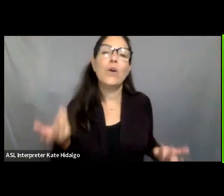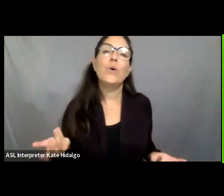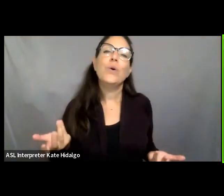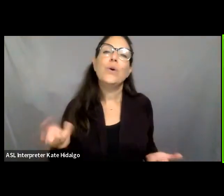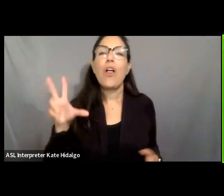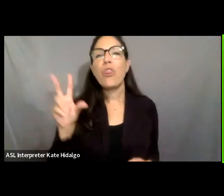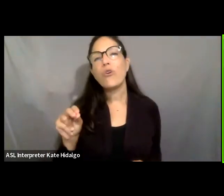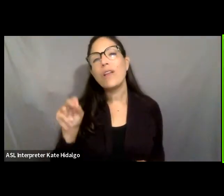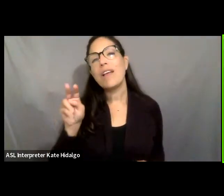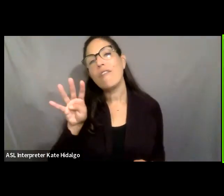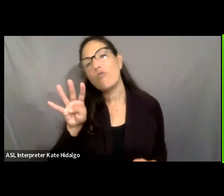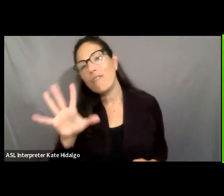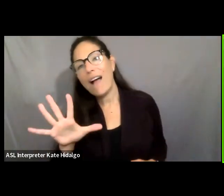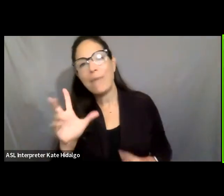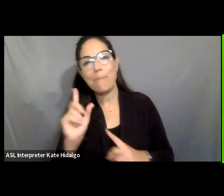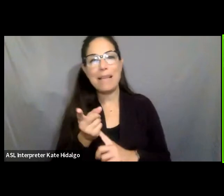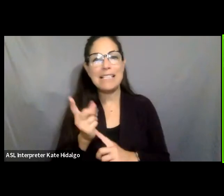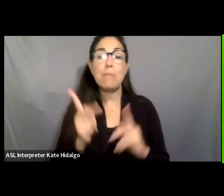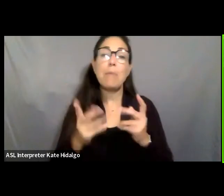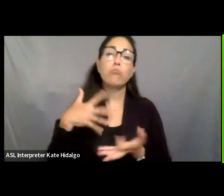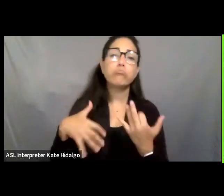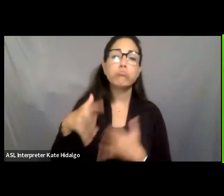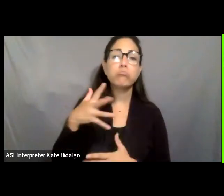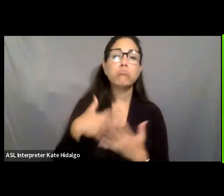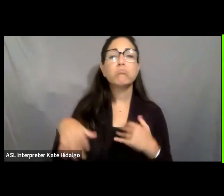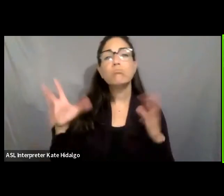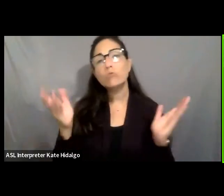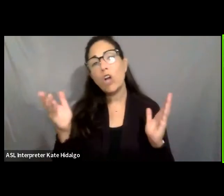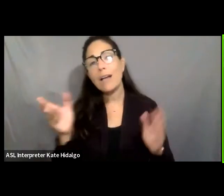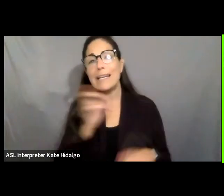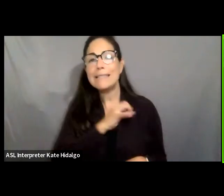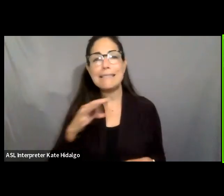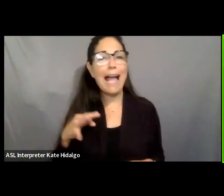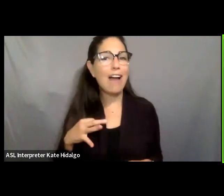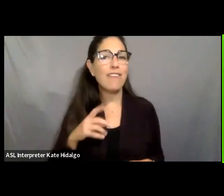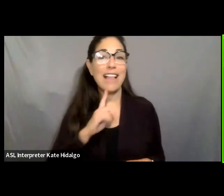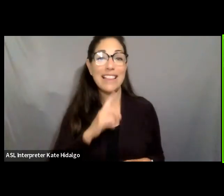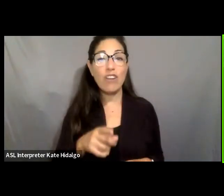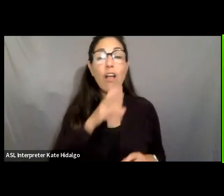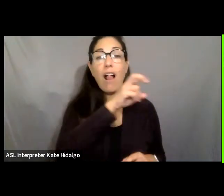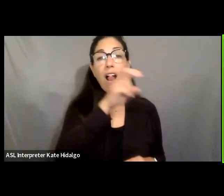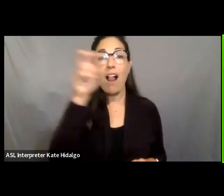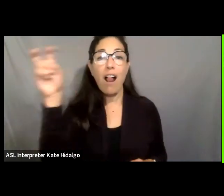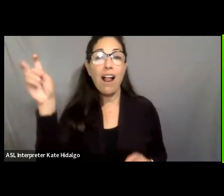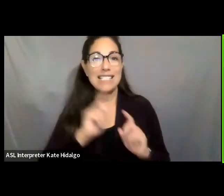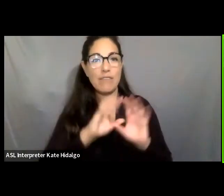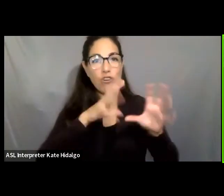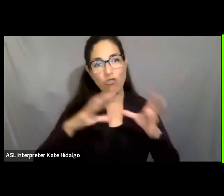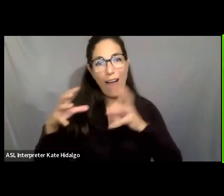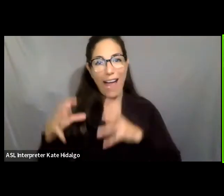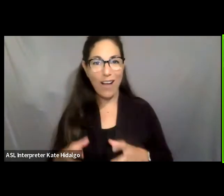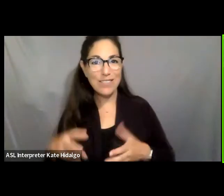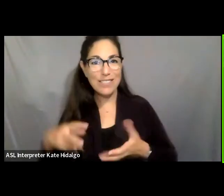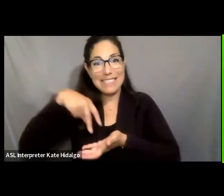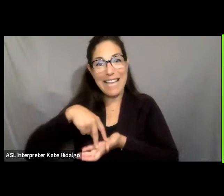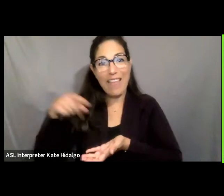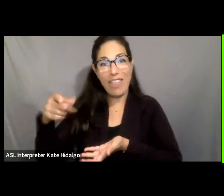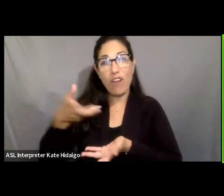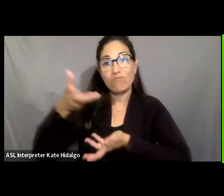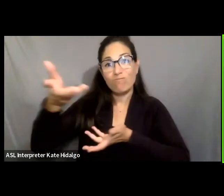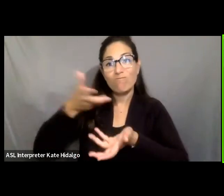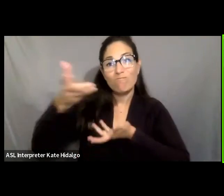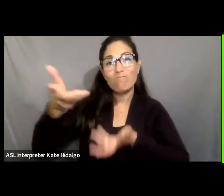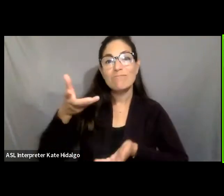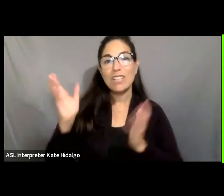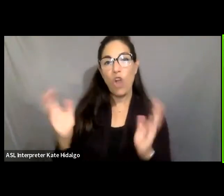30, 45 minutes. Folks were mingling, talking, staff members, and I could literally go from crowd to crowd and just stand there and just engage in conversation.